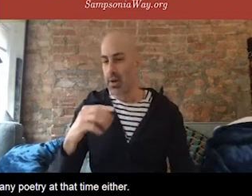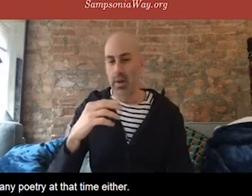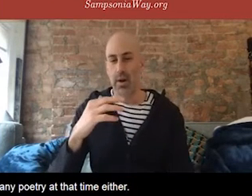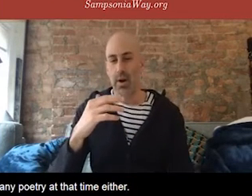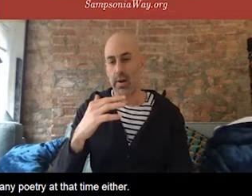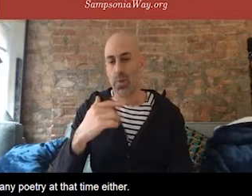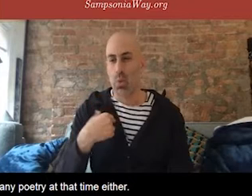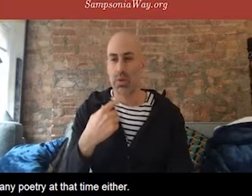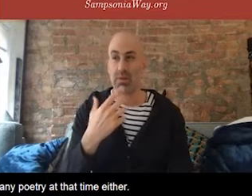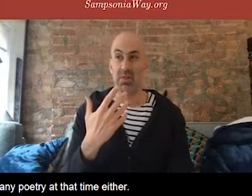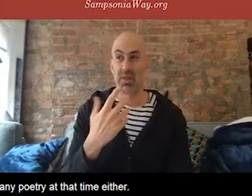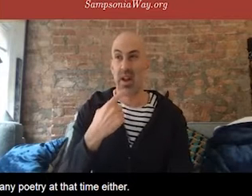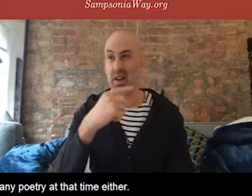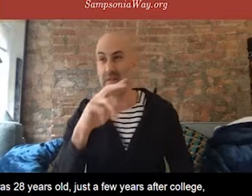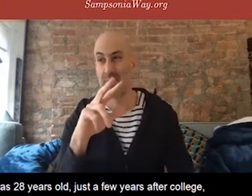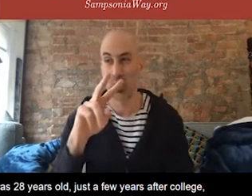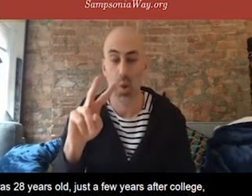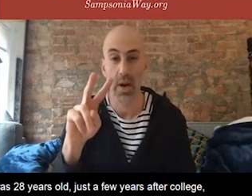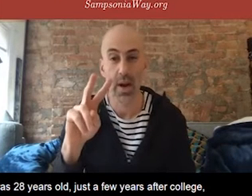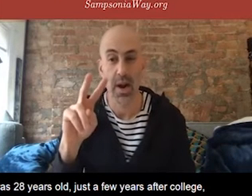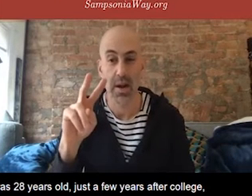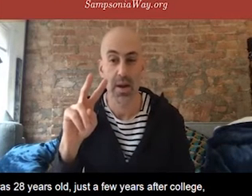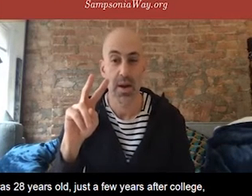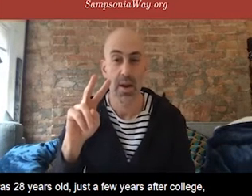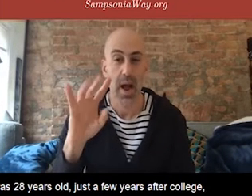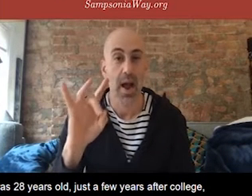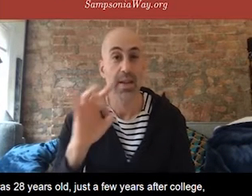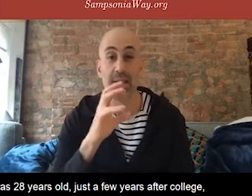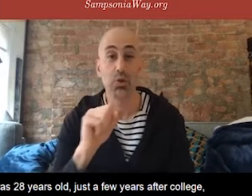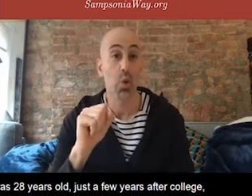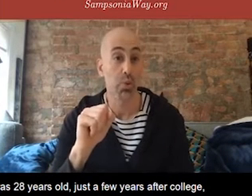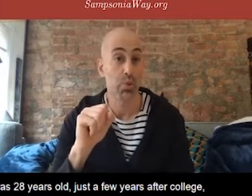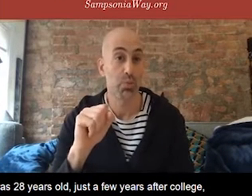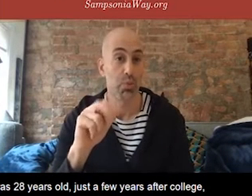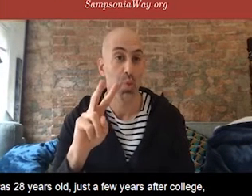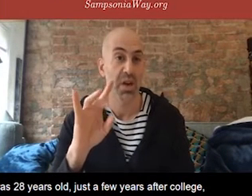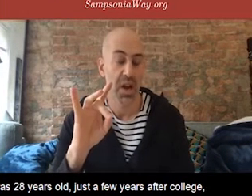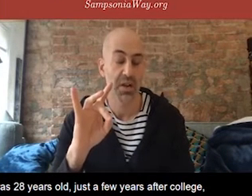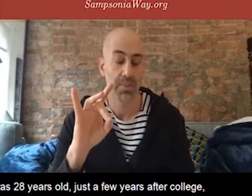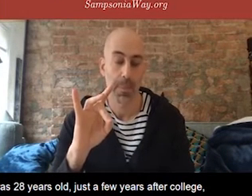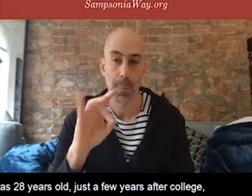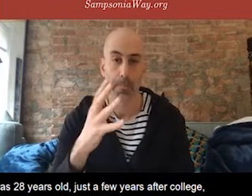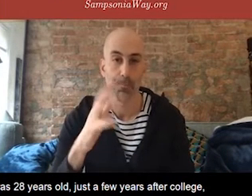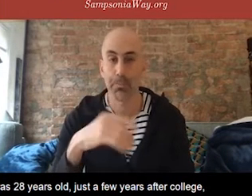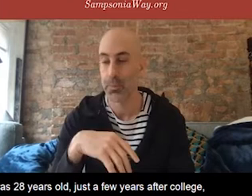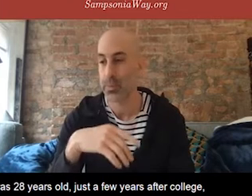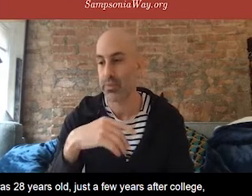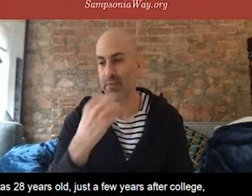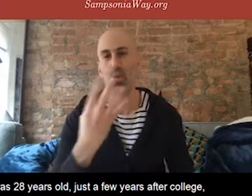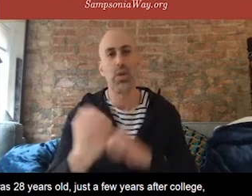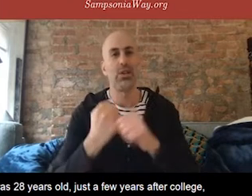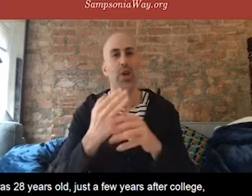grad school, I didn't do any poetry at that time either. And then I want to say it was maybe when I was 28 years old,